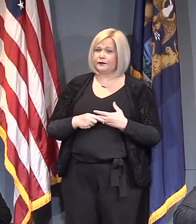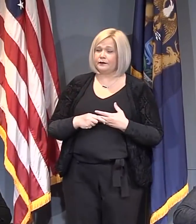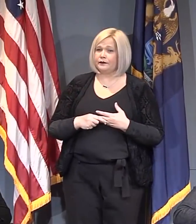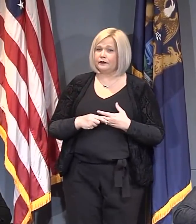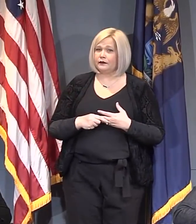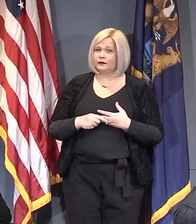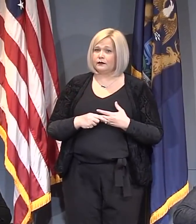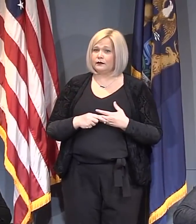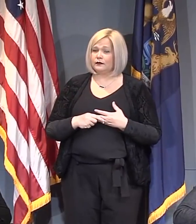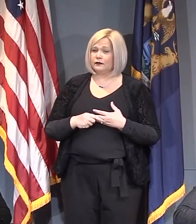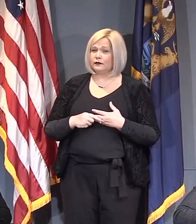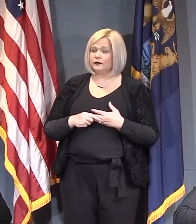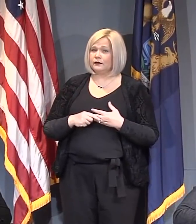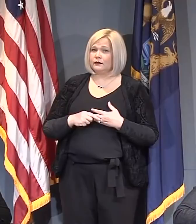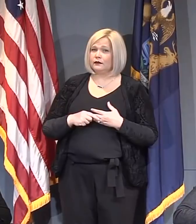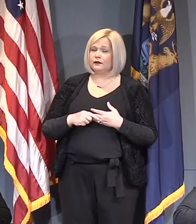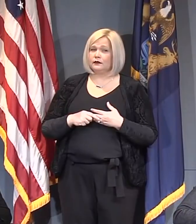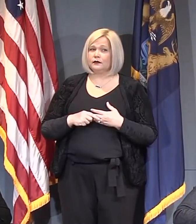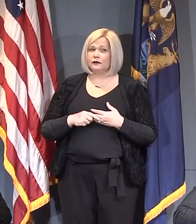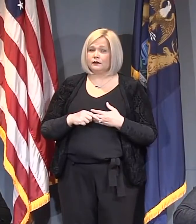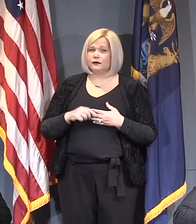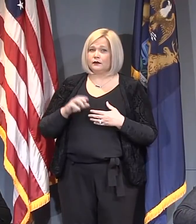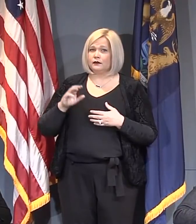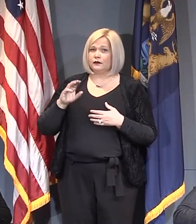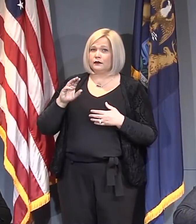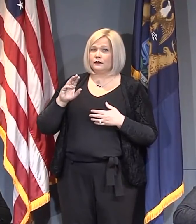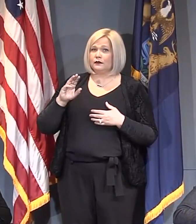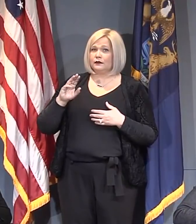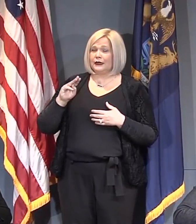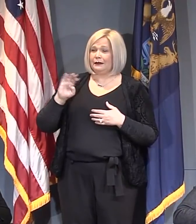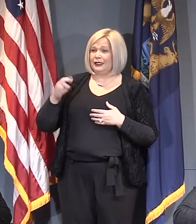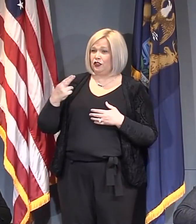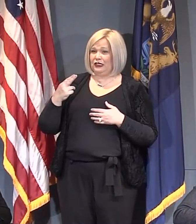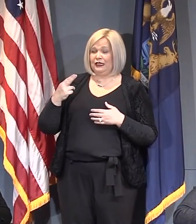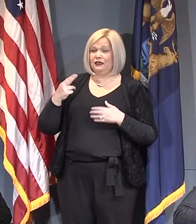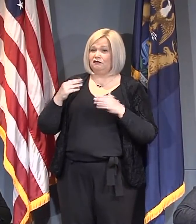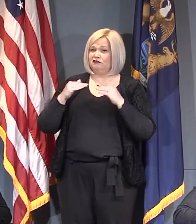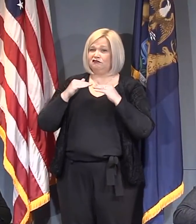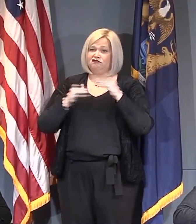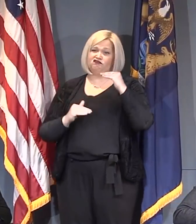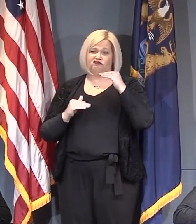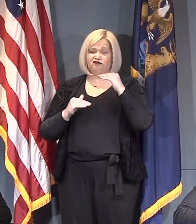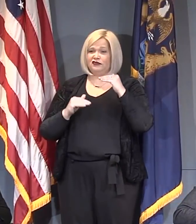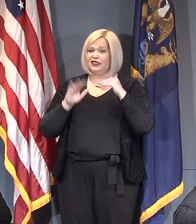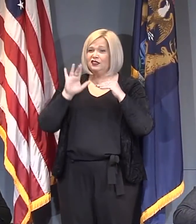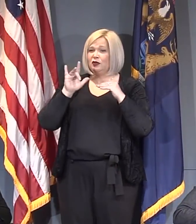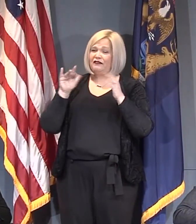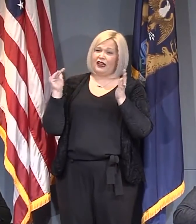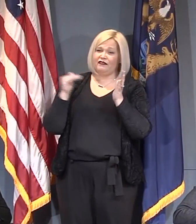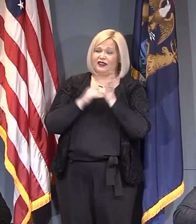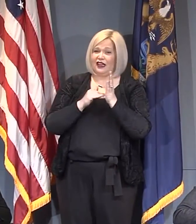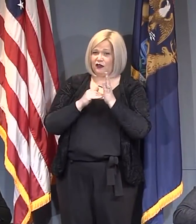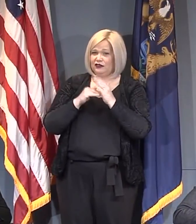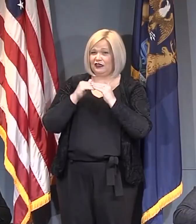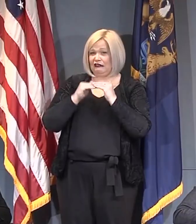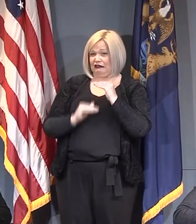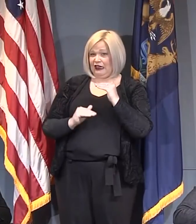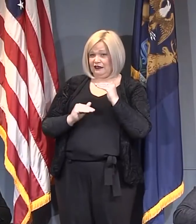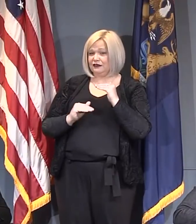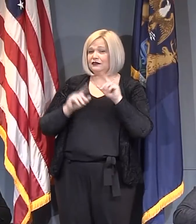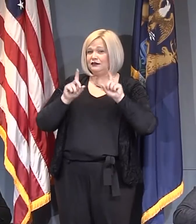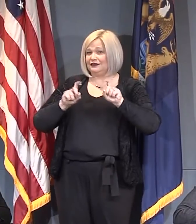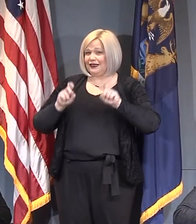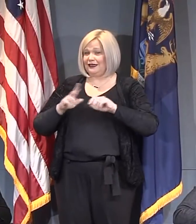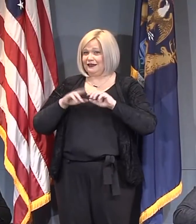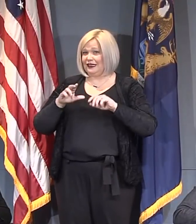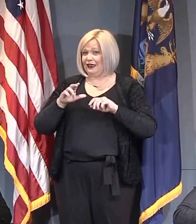Michigan is reported doing 25,000 fewer tests than other states with similar number of cases. Those states are dealing with the